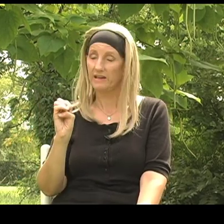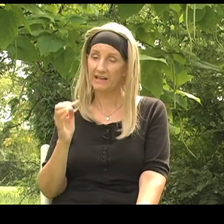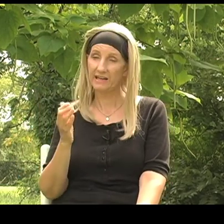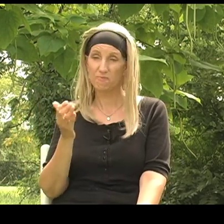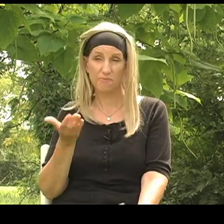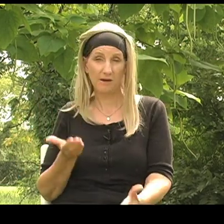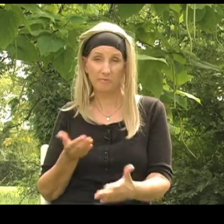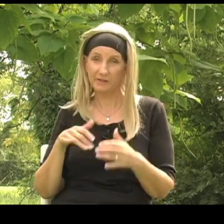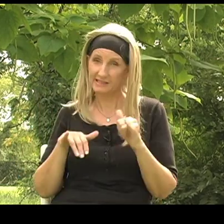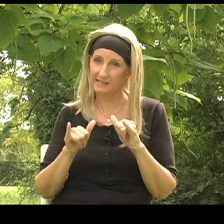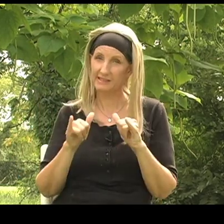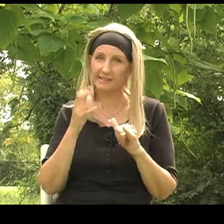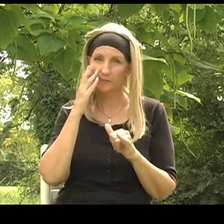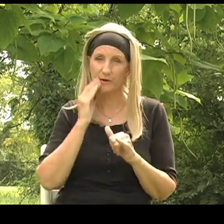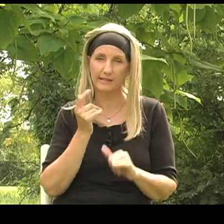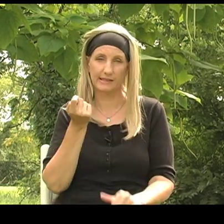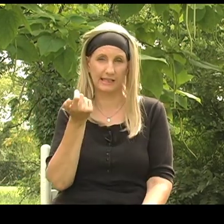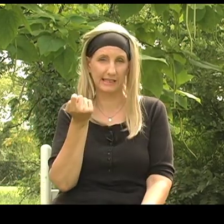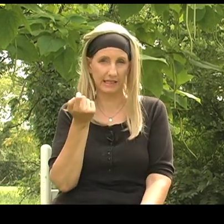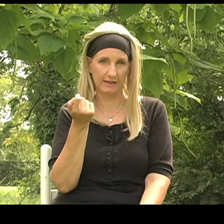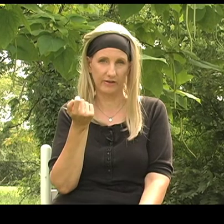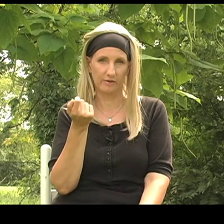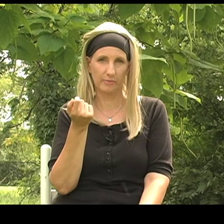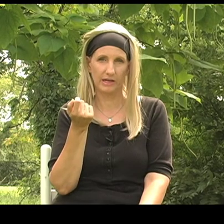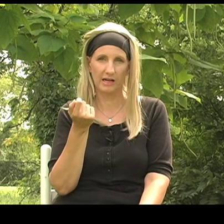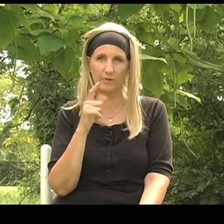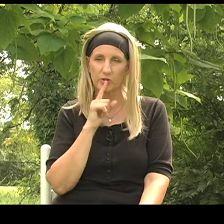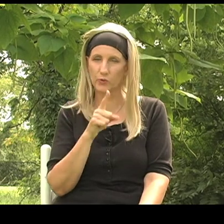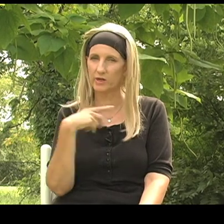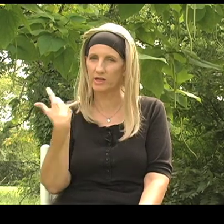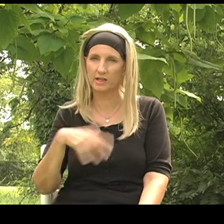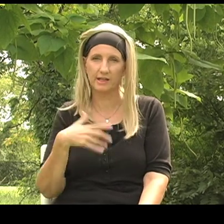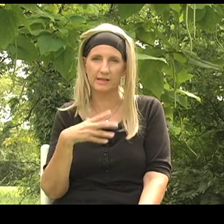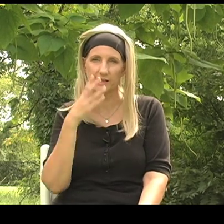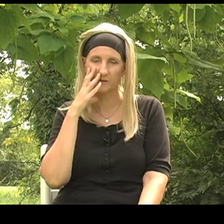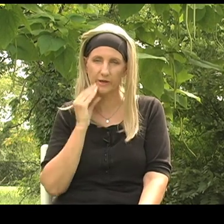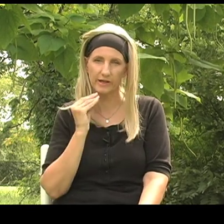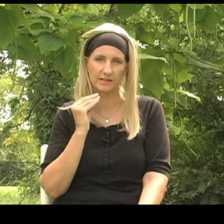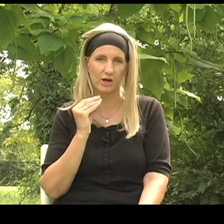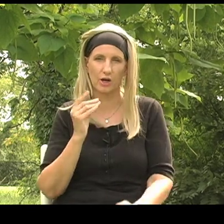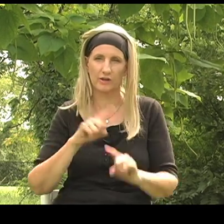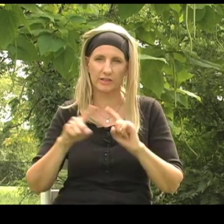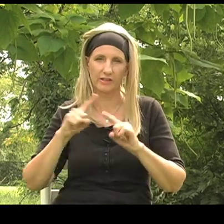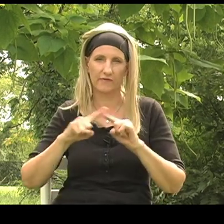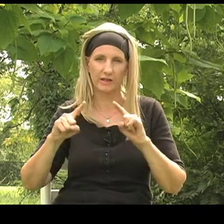And I'm probably still experiencing a little of it, but I was really experiencing all the different